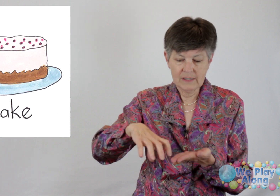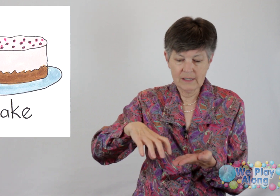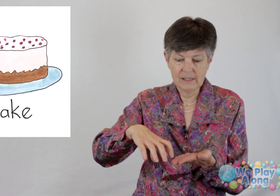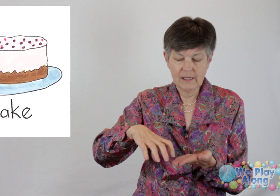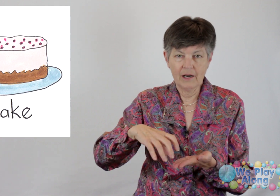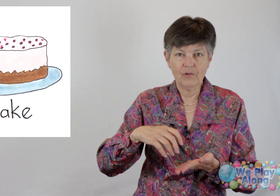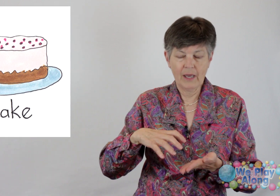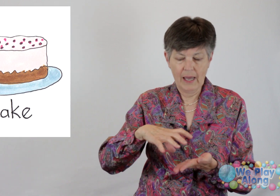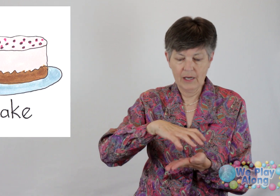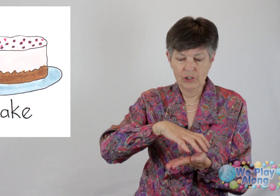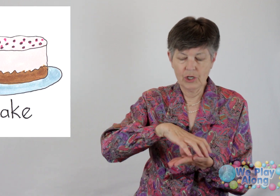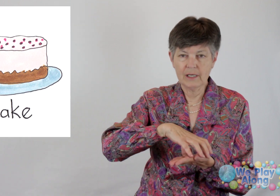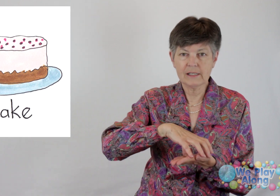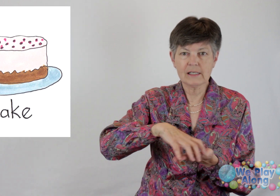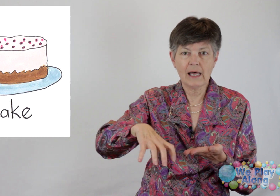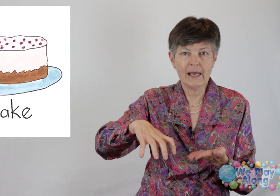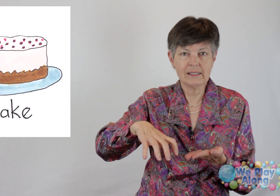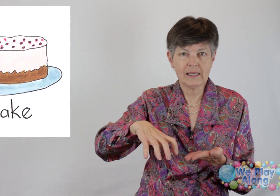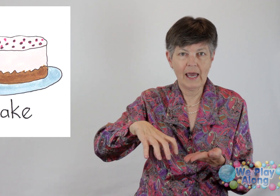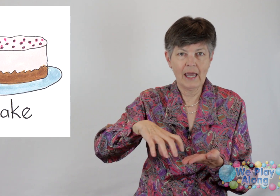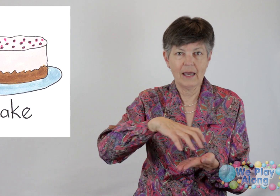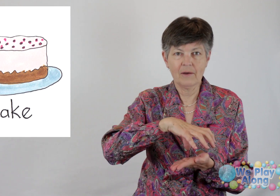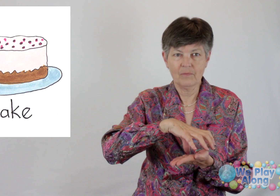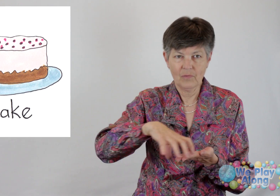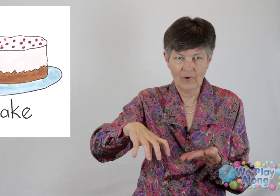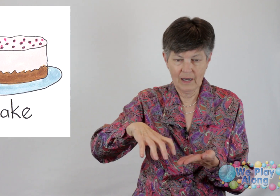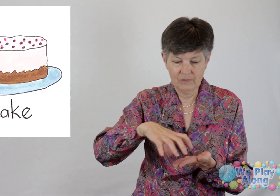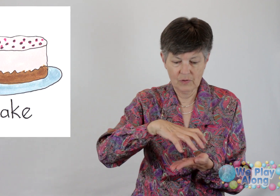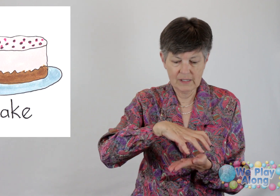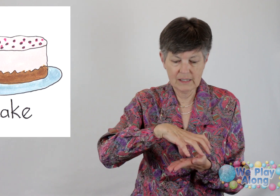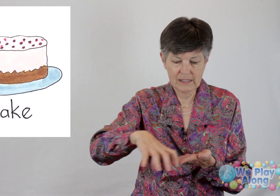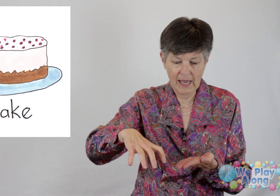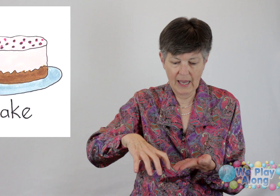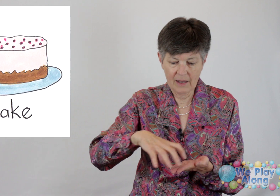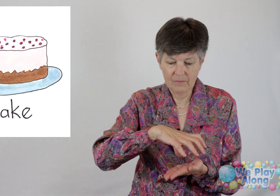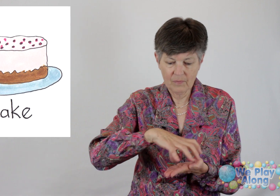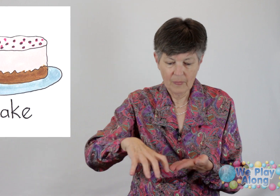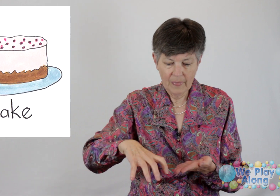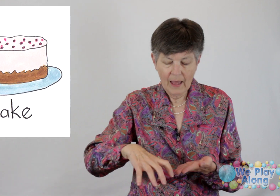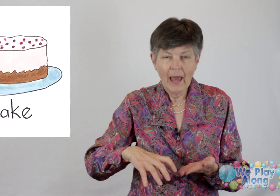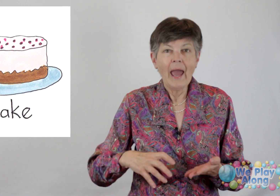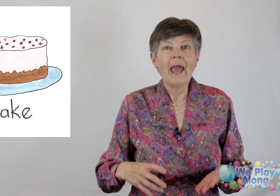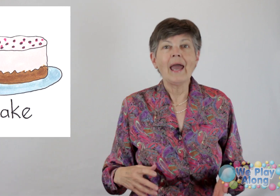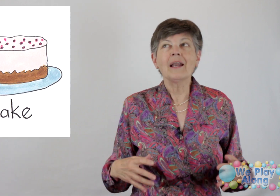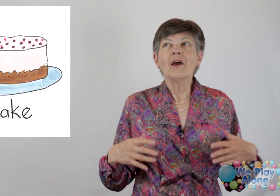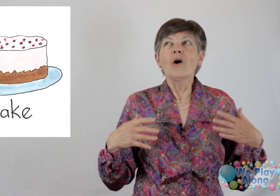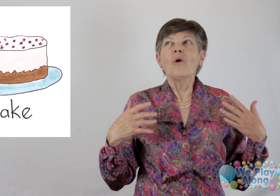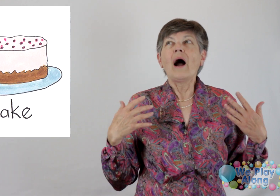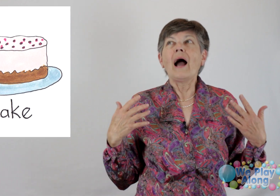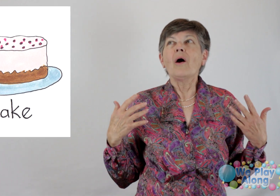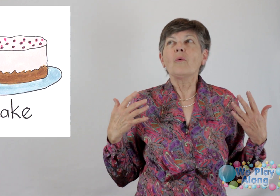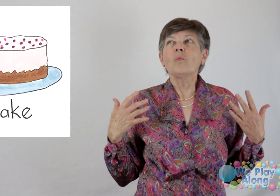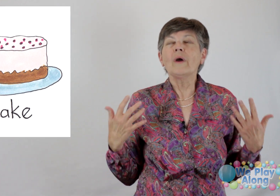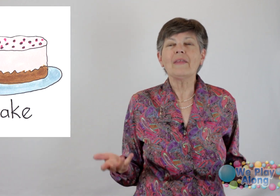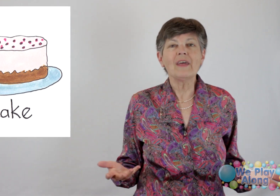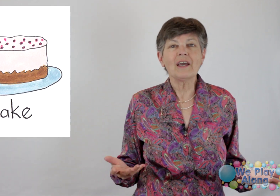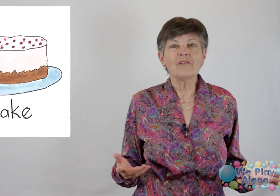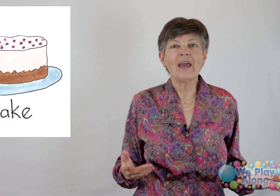is the sign for cake, because you're going to slice cake, right? So this is cake. And we think of